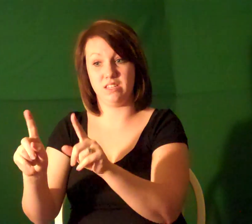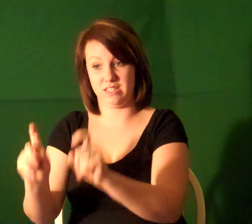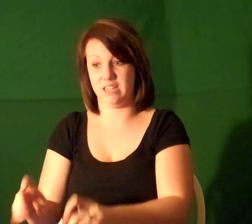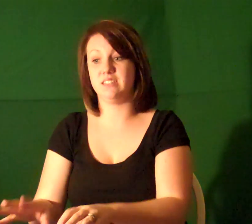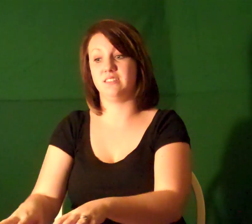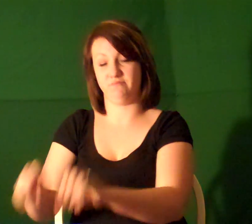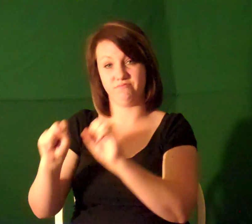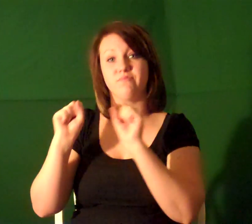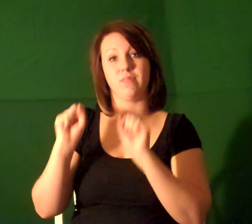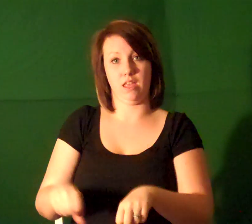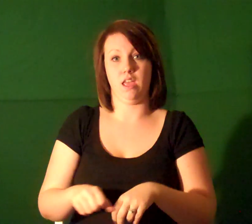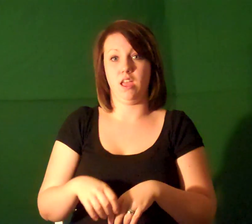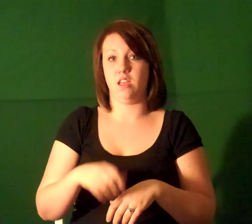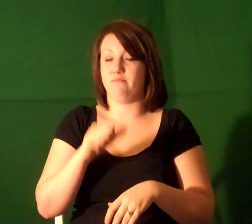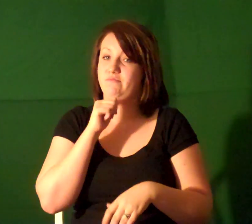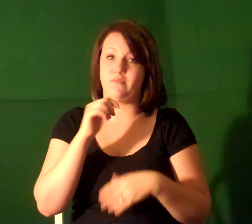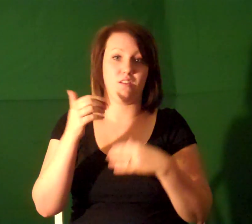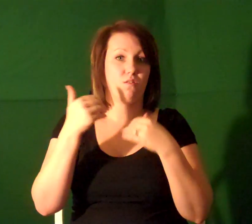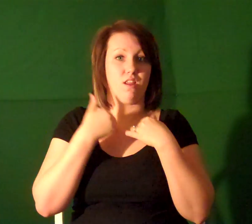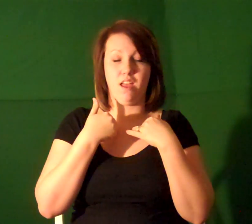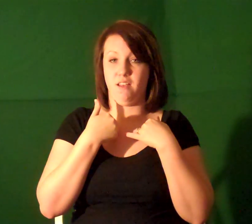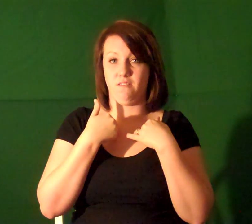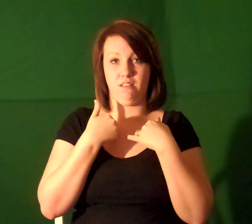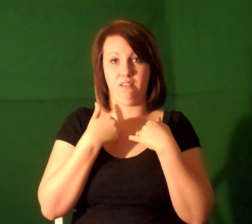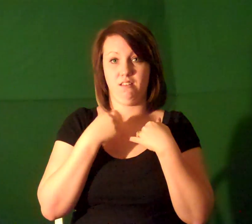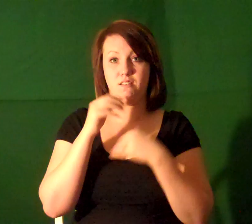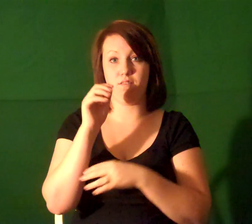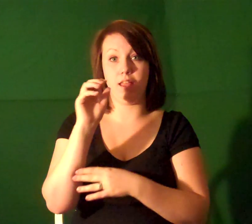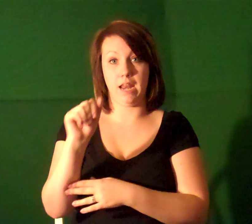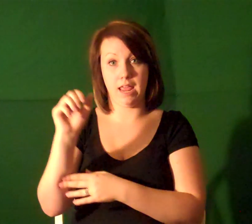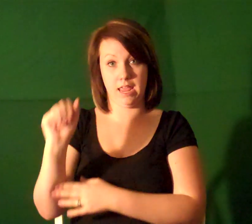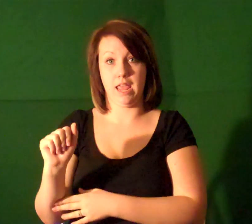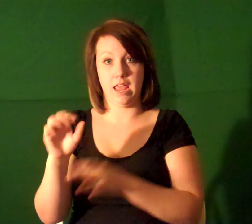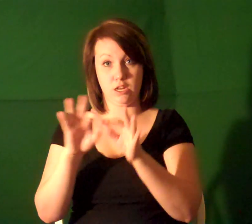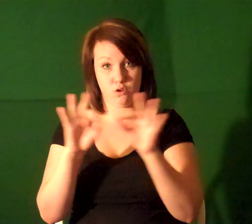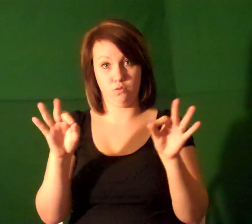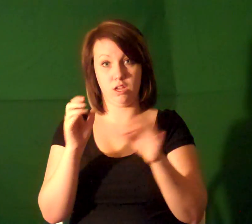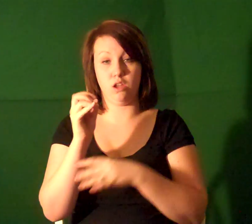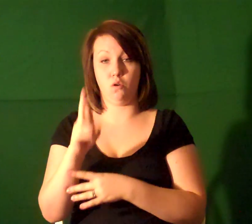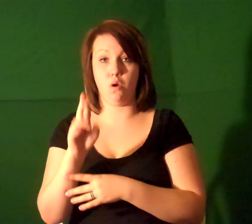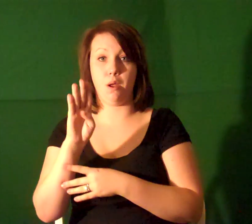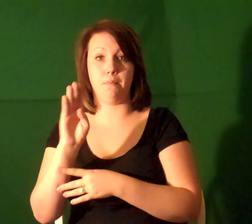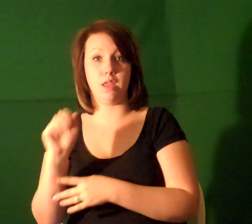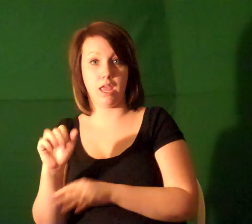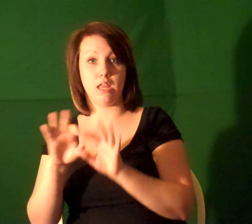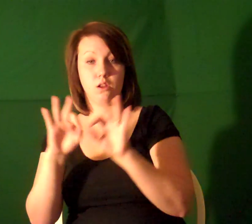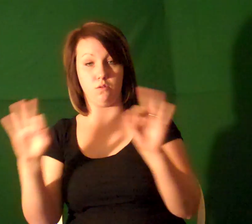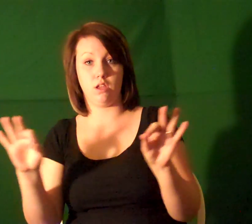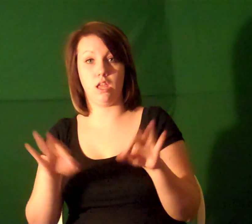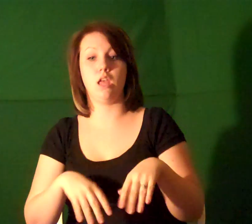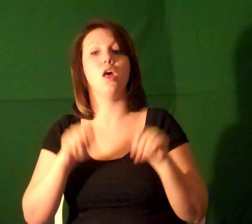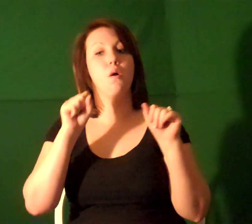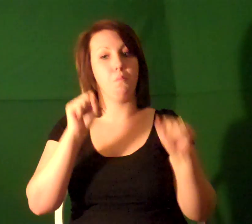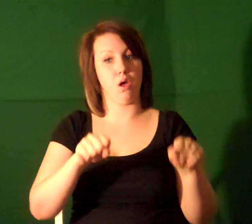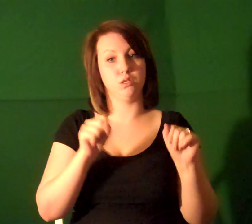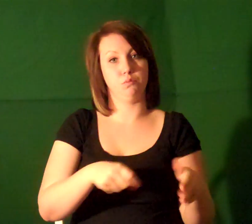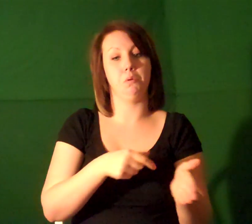associate's degree or a bachelor's degree. It is possible for you to pay the